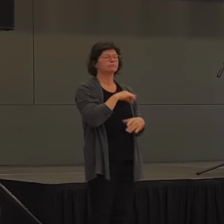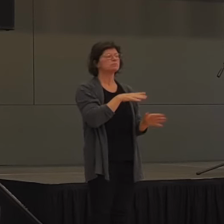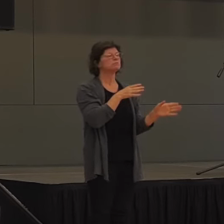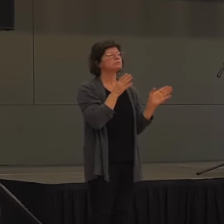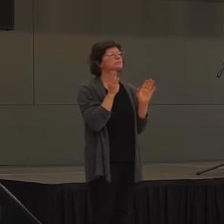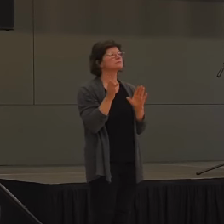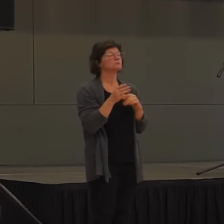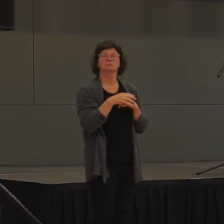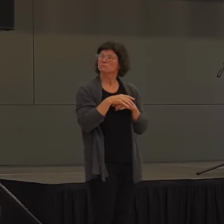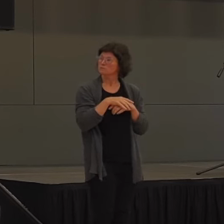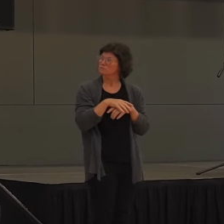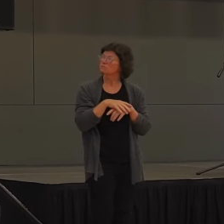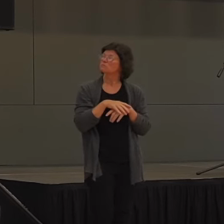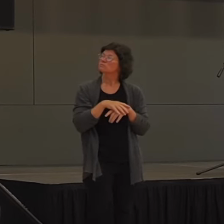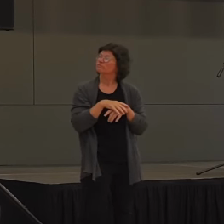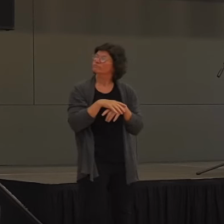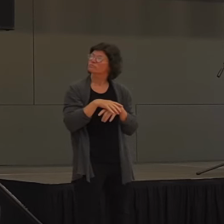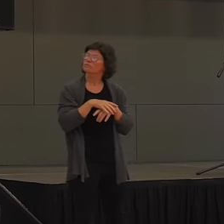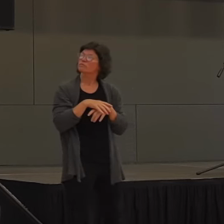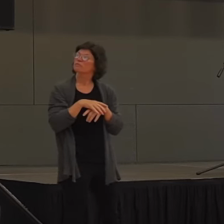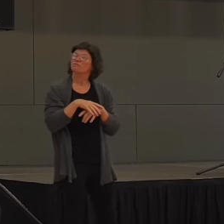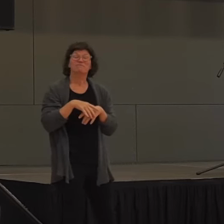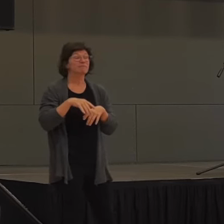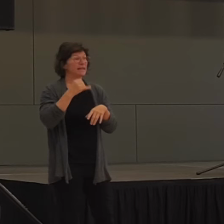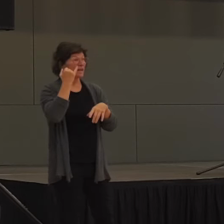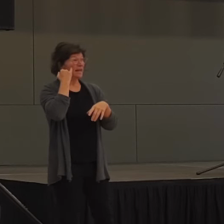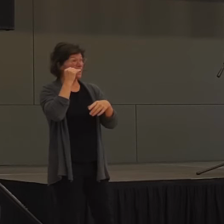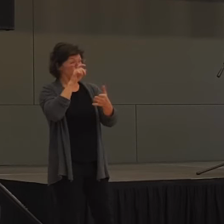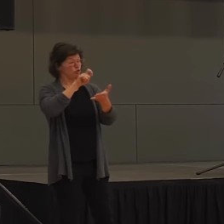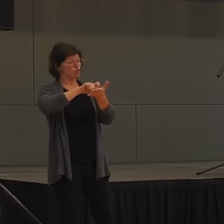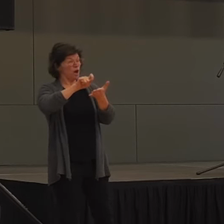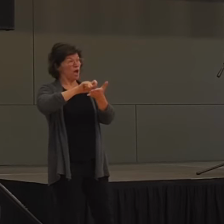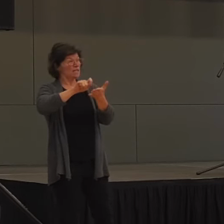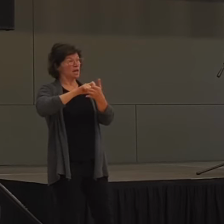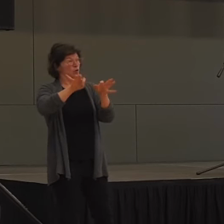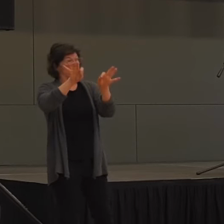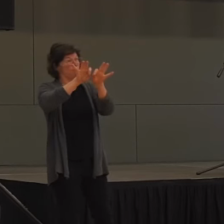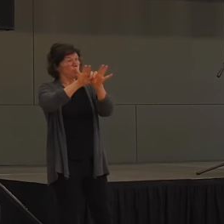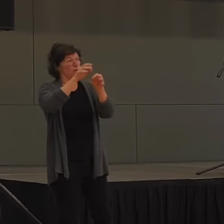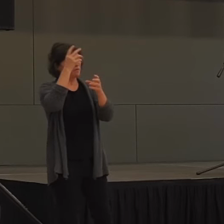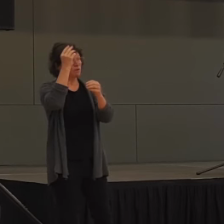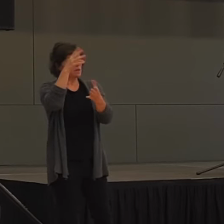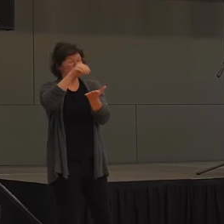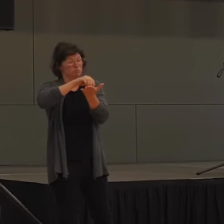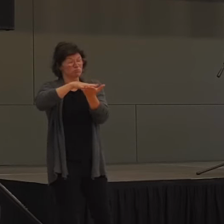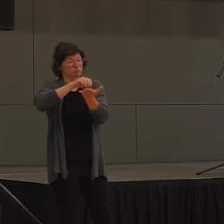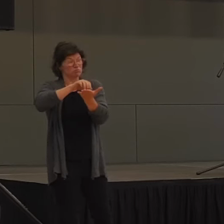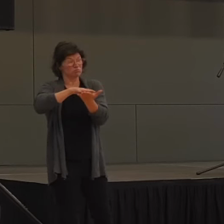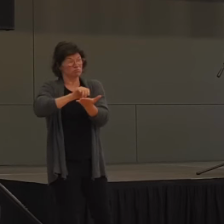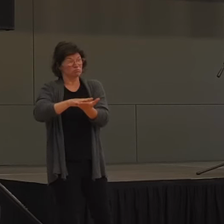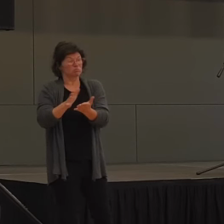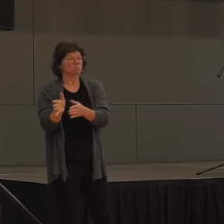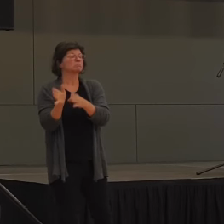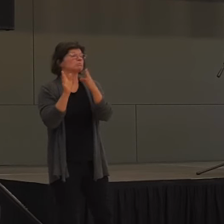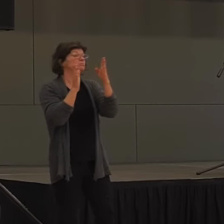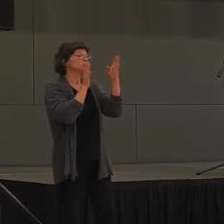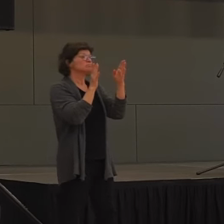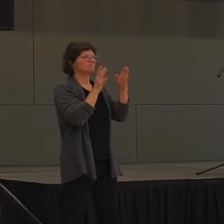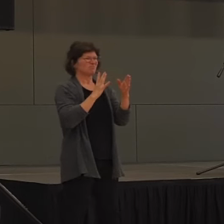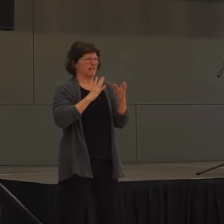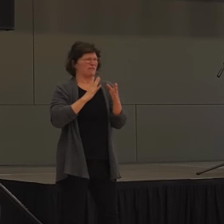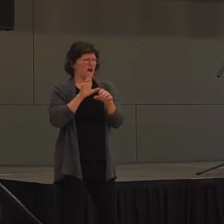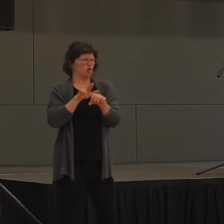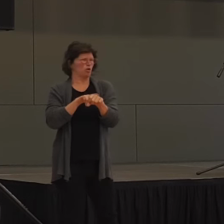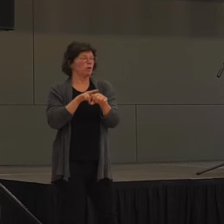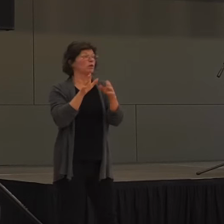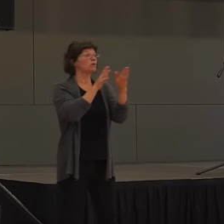calendar, that's normal aging. Something more significant is just having a wall of Post-it notes that make